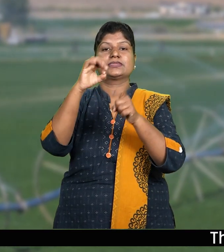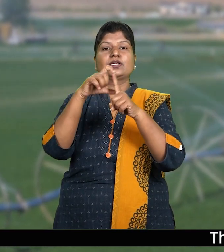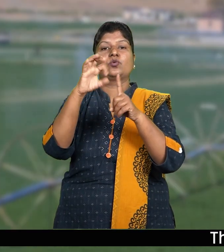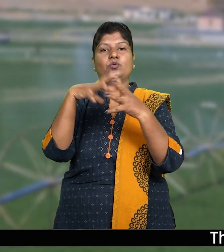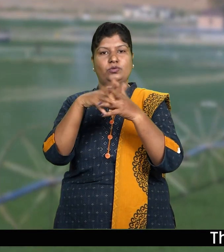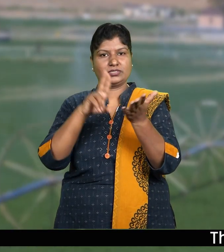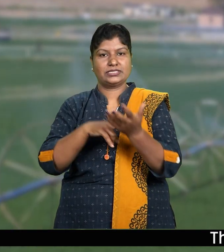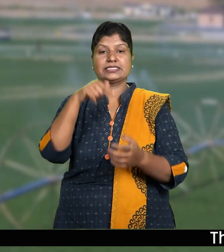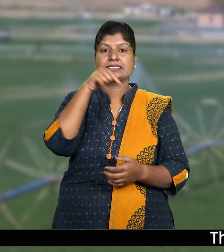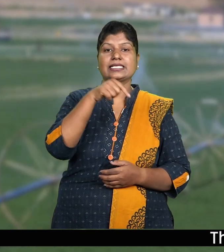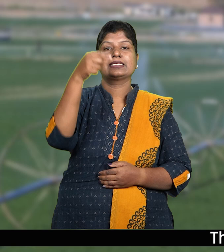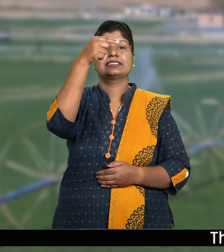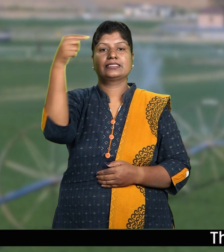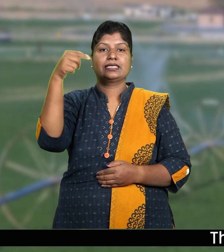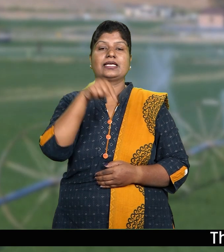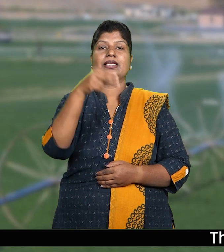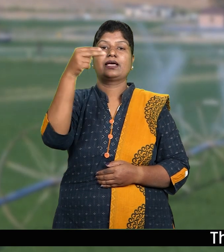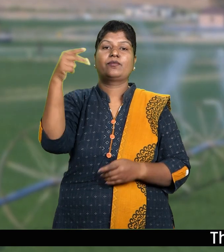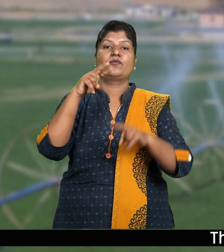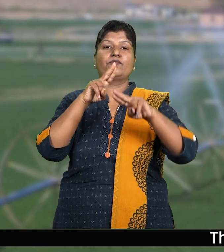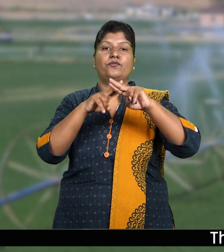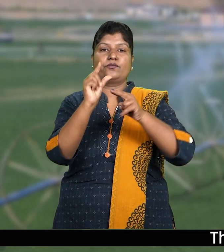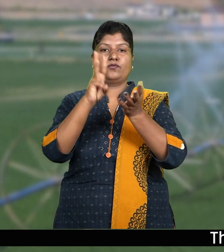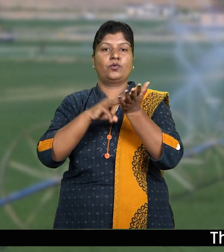This is called fumigation.